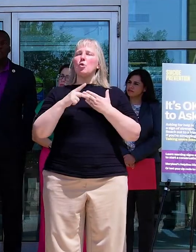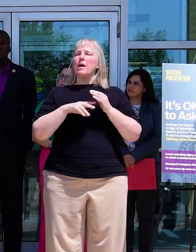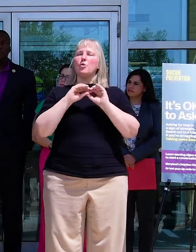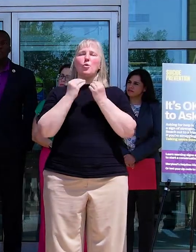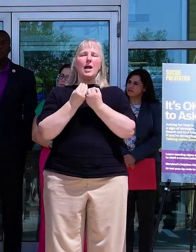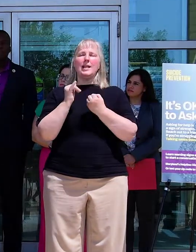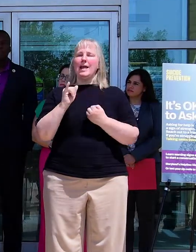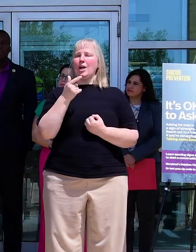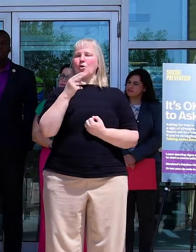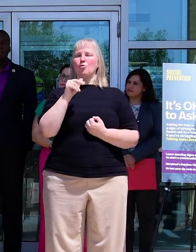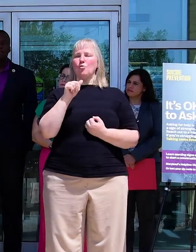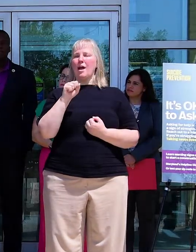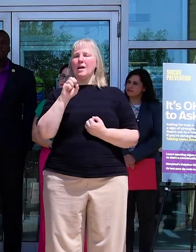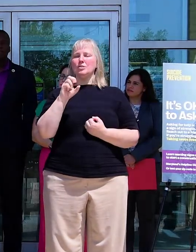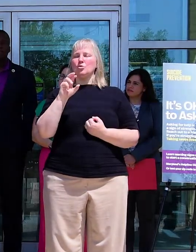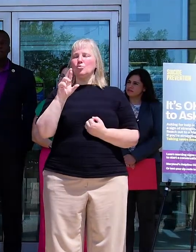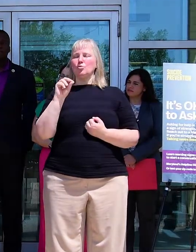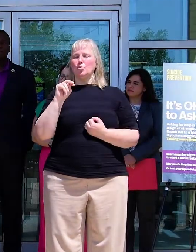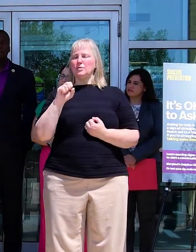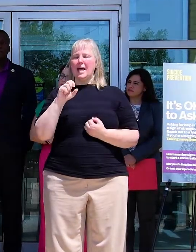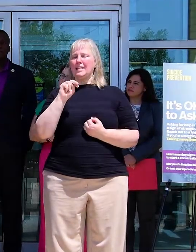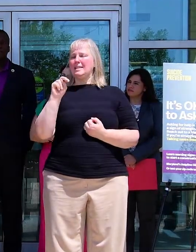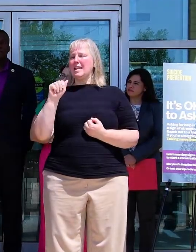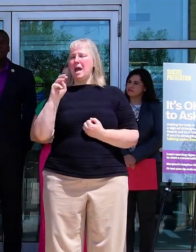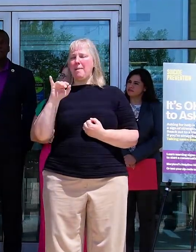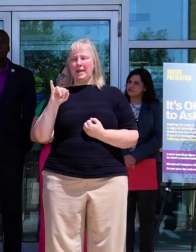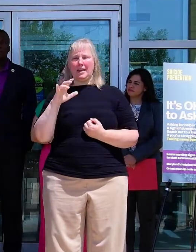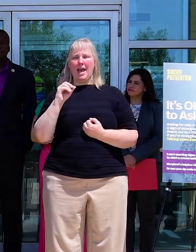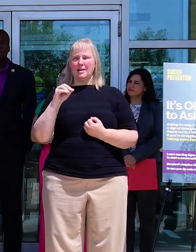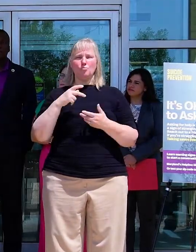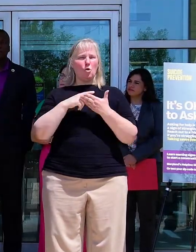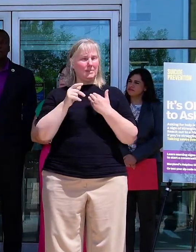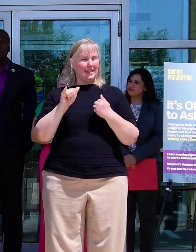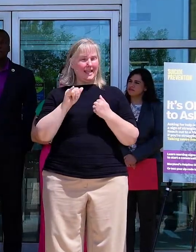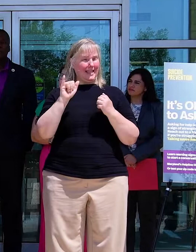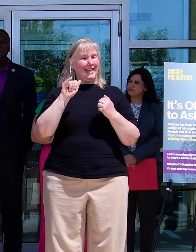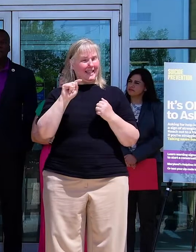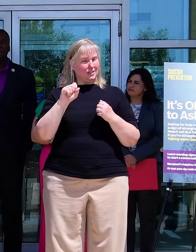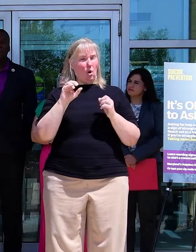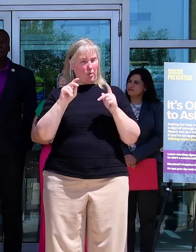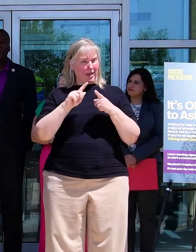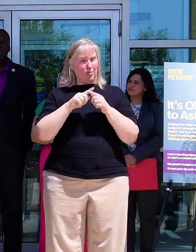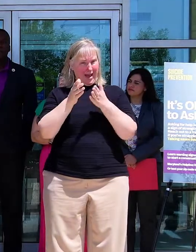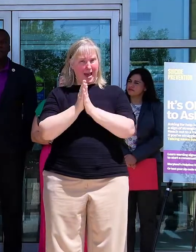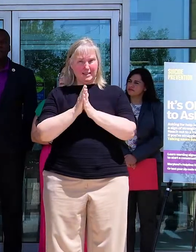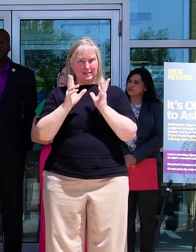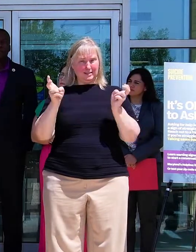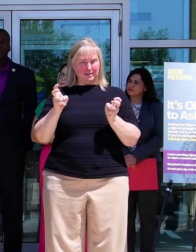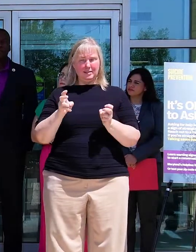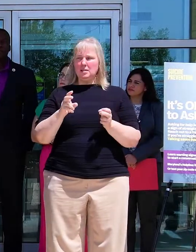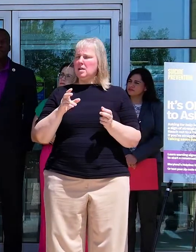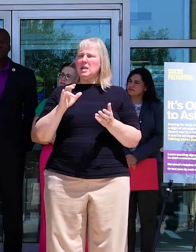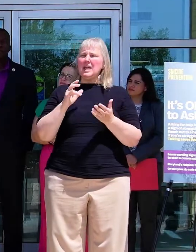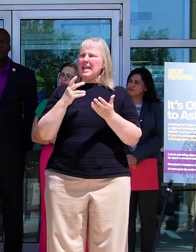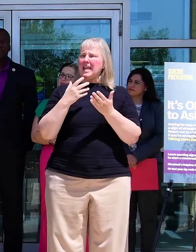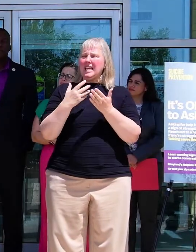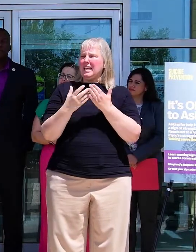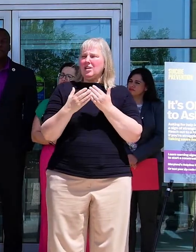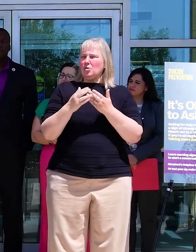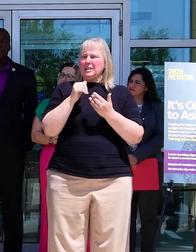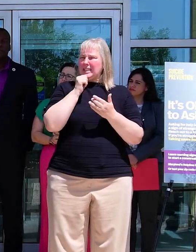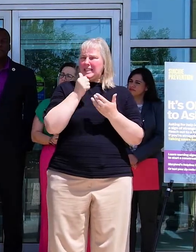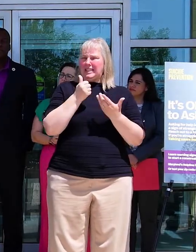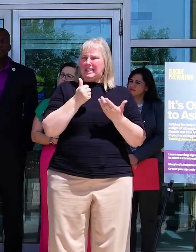like Grassroots and like NAMI, programs like It's Okay to Ask, they either didn't exist in the late 70s, early